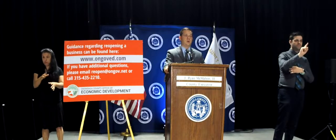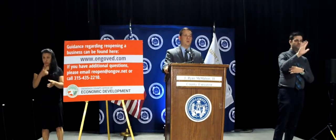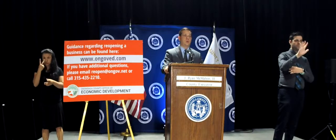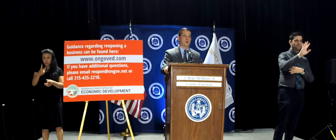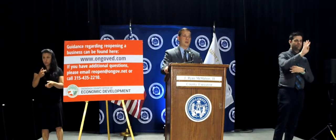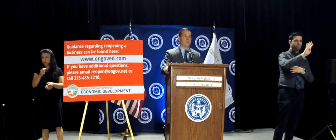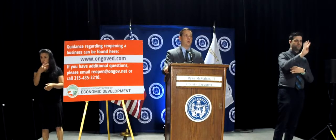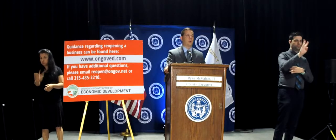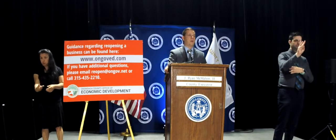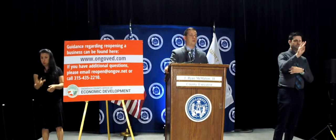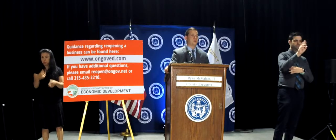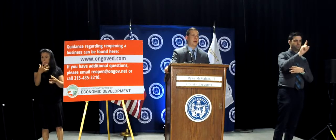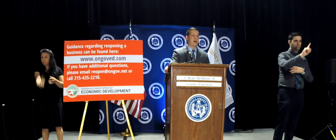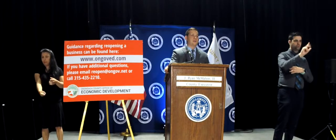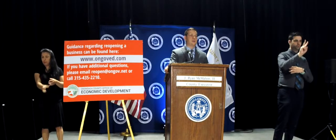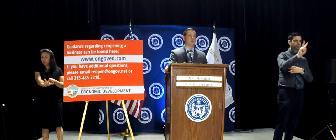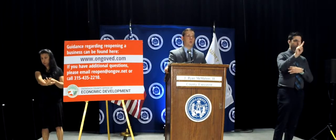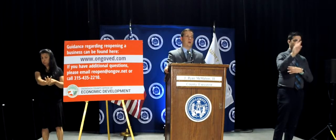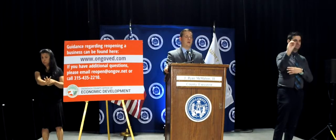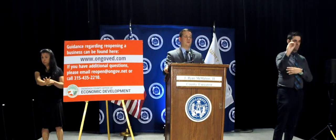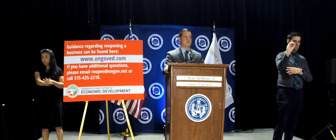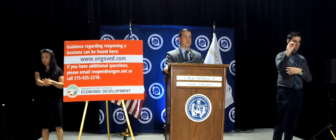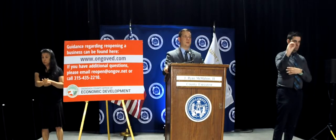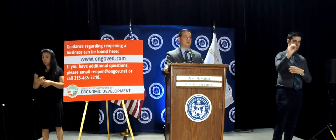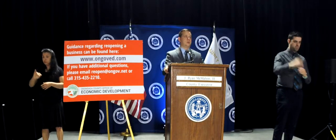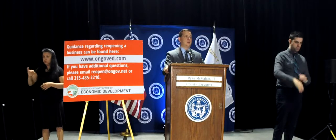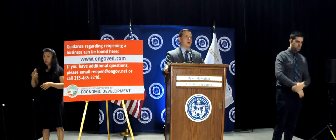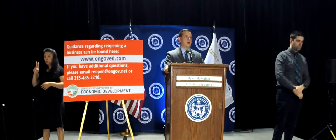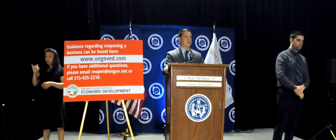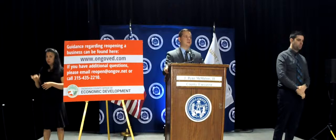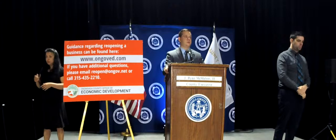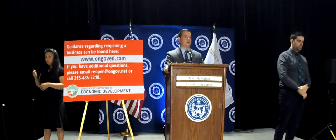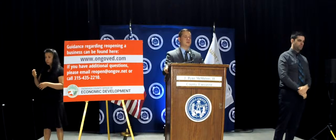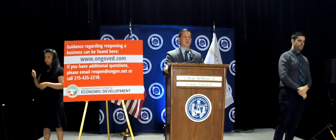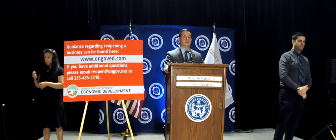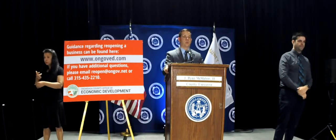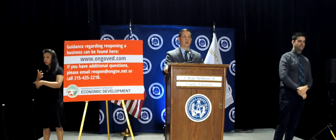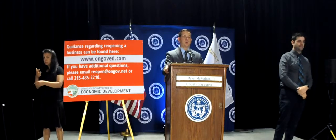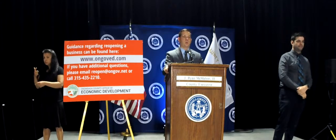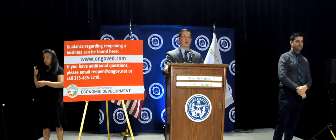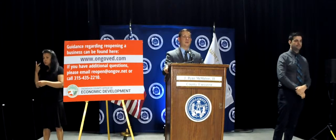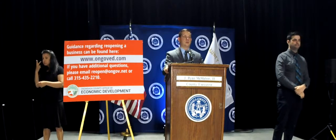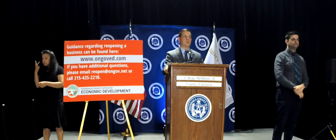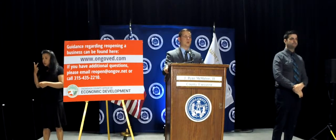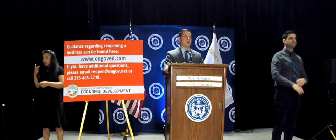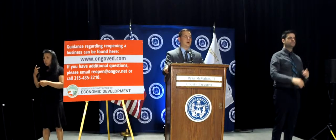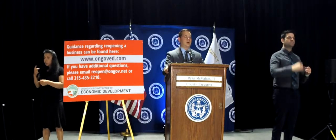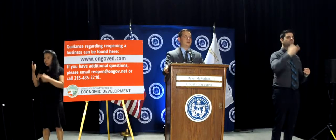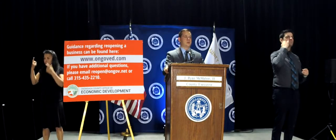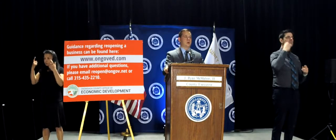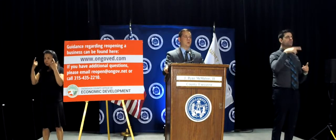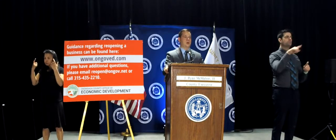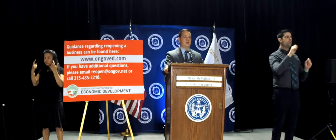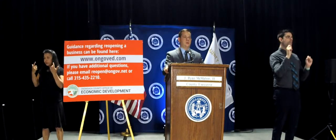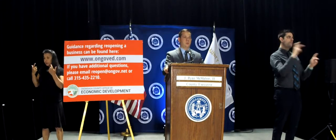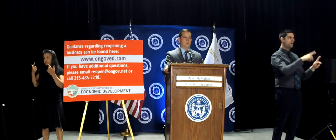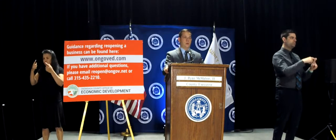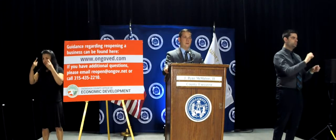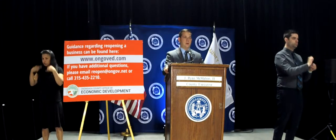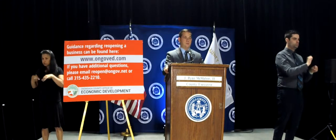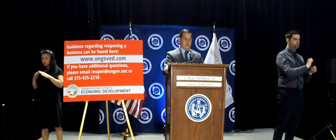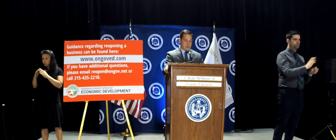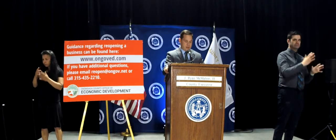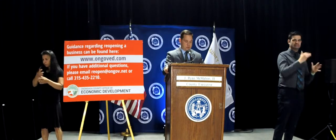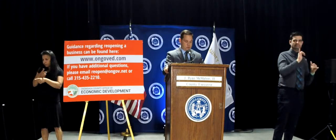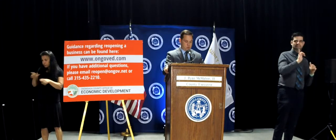here. We'll look at that program for July and see where we are fiscally, see if we can still support it. We want to. So we'll